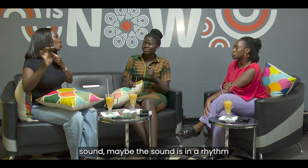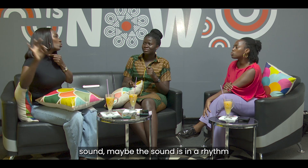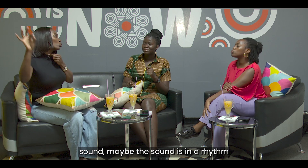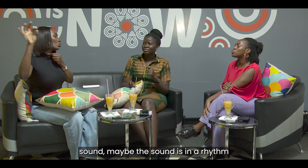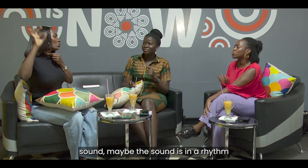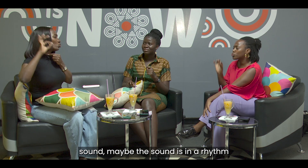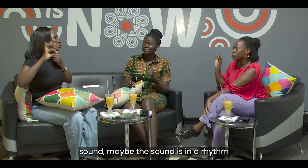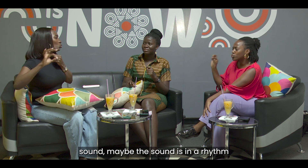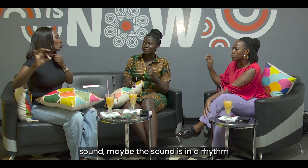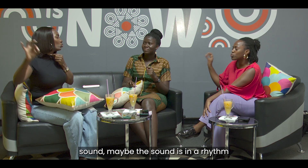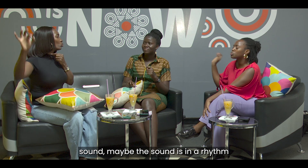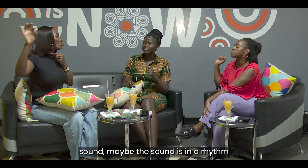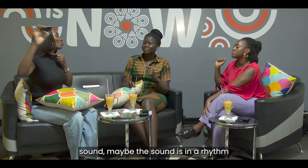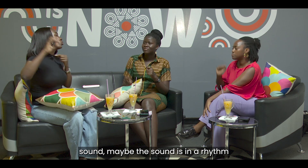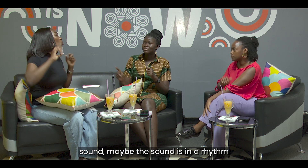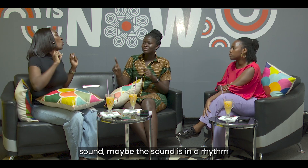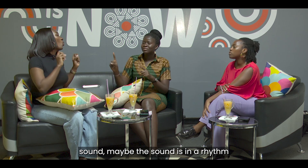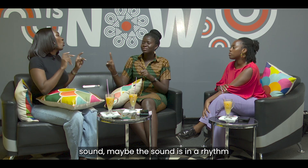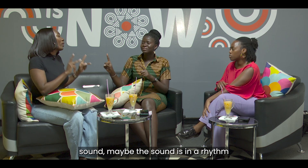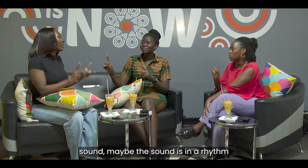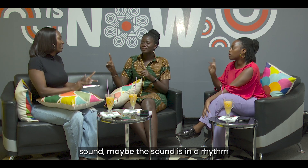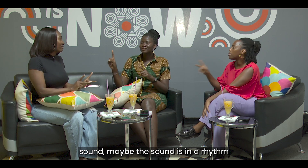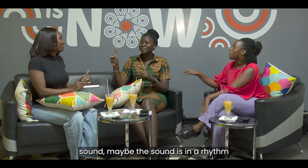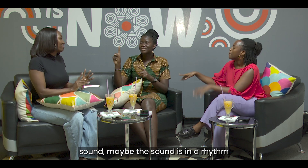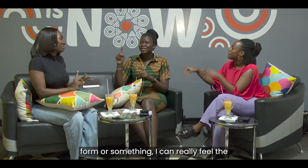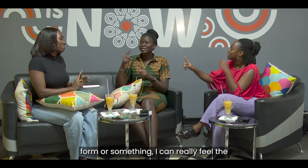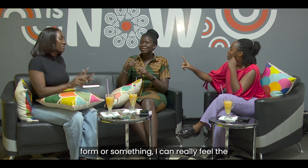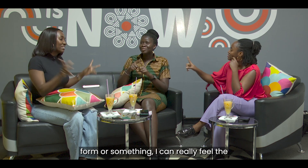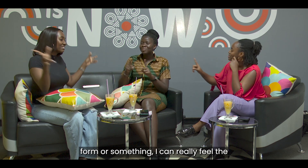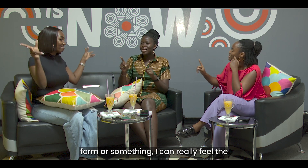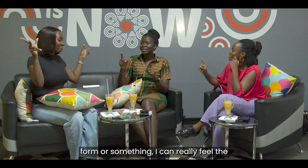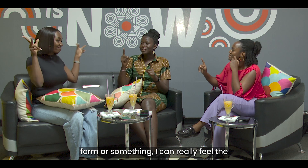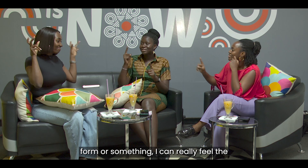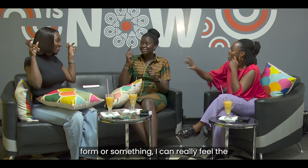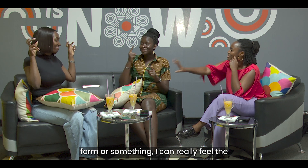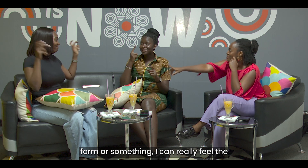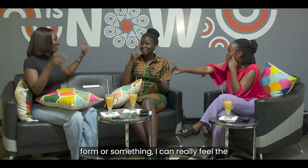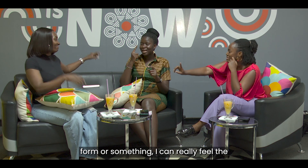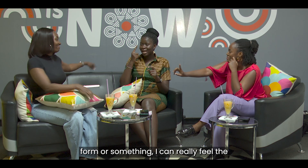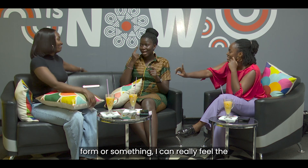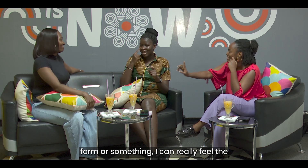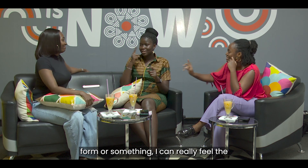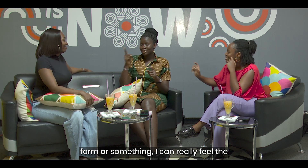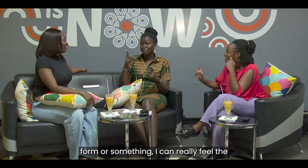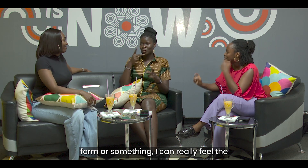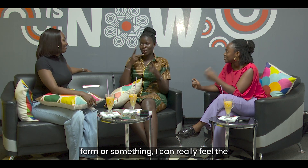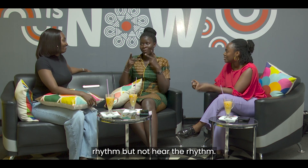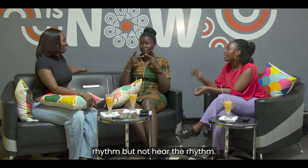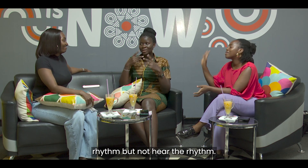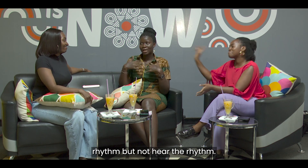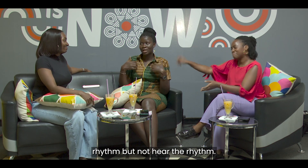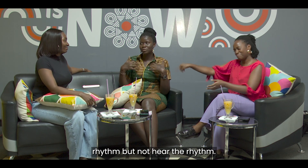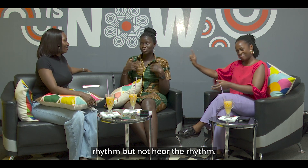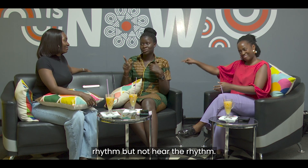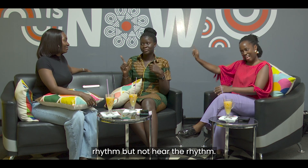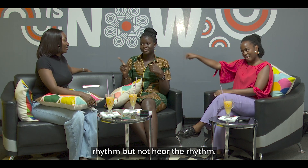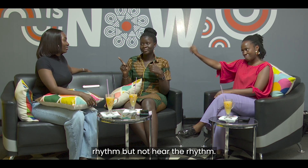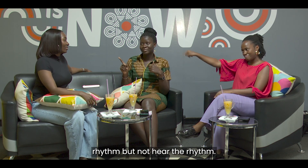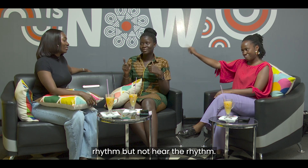can maybe like the sound is in a rhythm form or something. I can really feel the rhythm but not hear the rhythm.